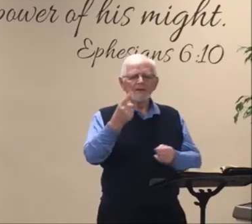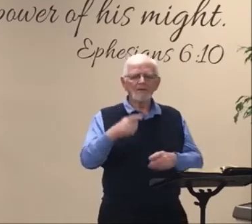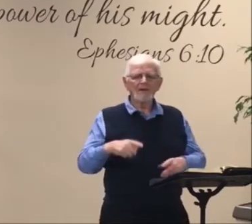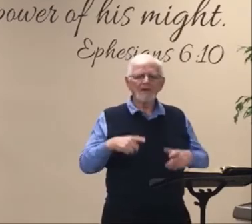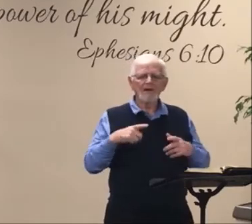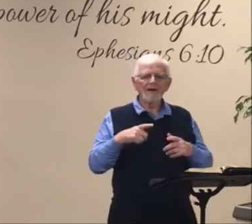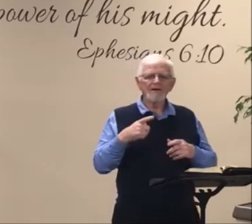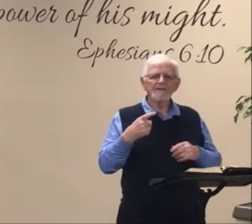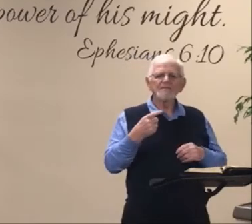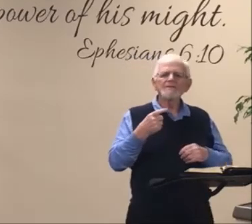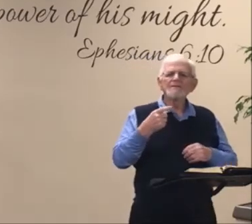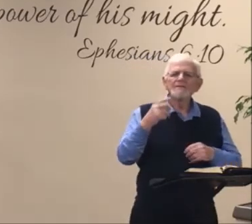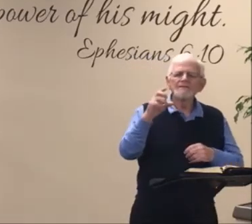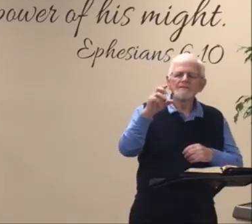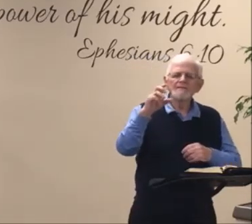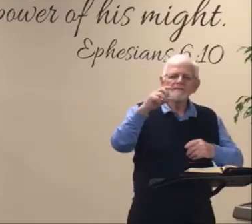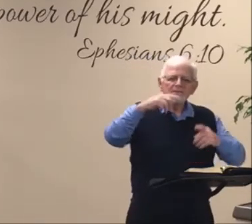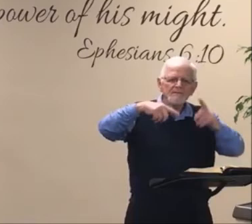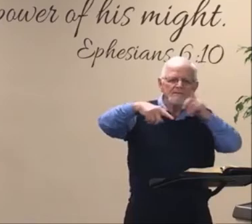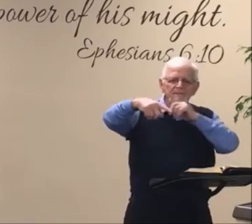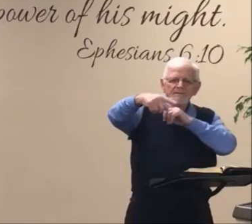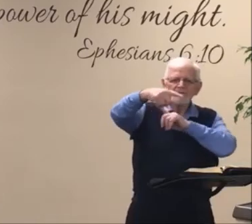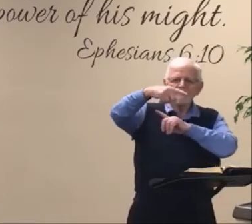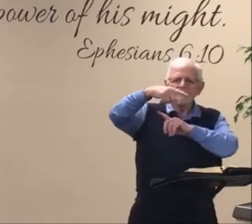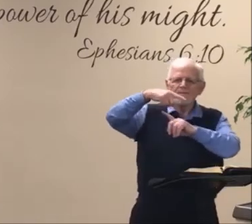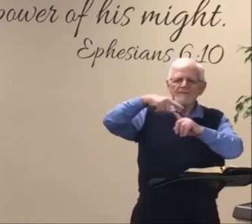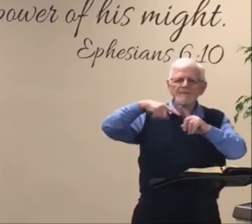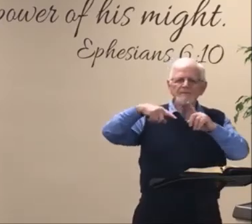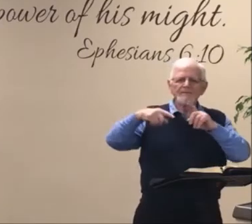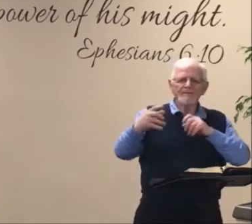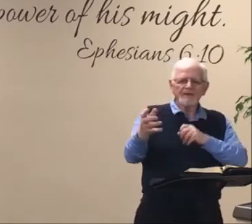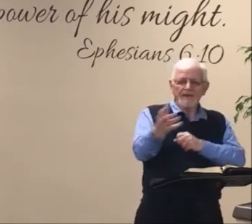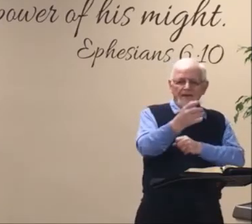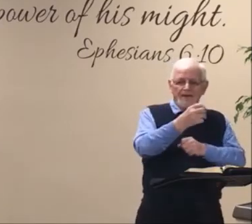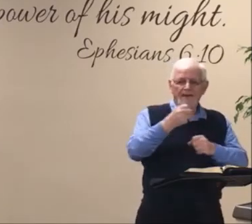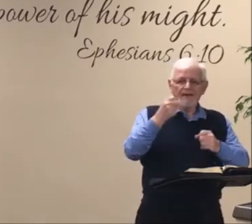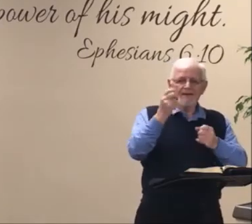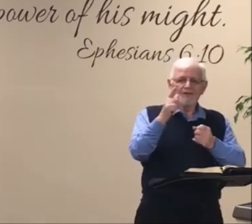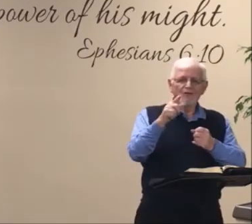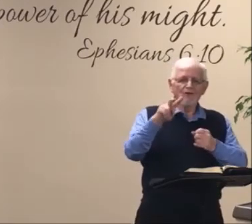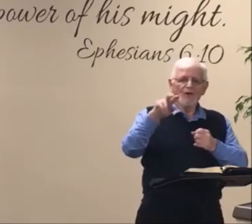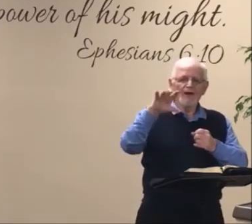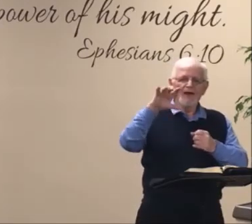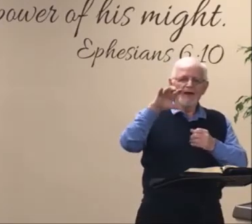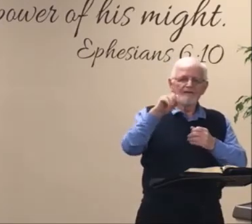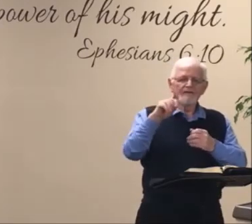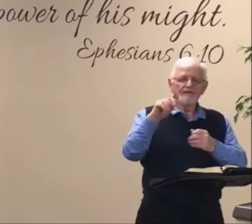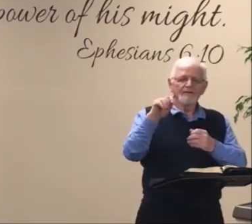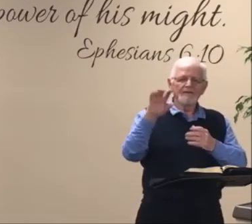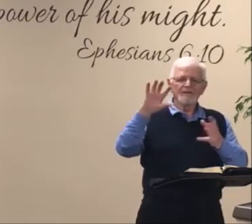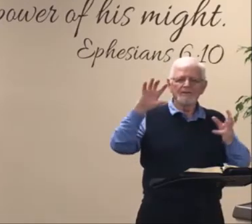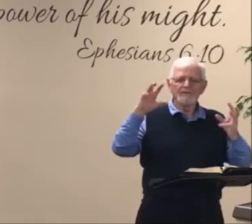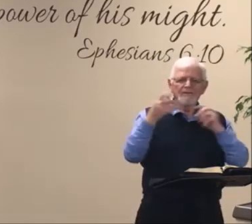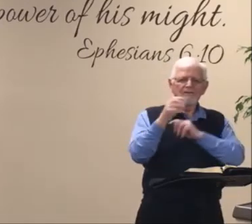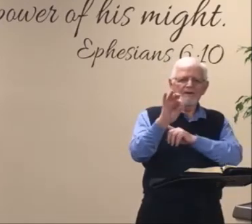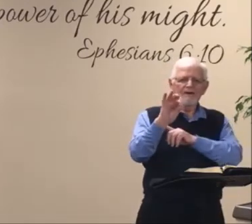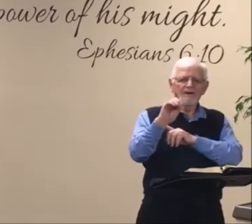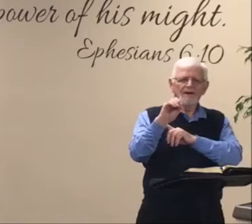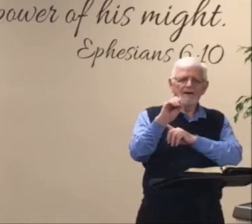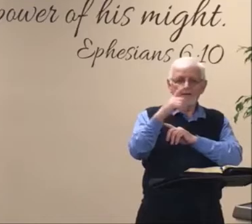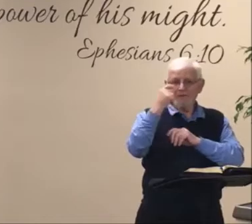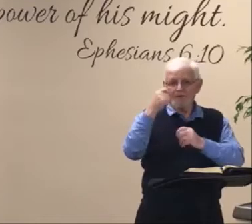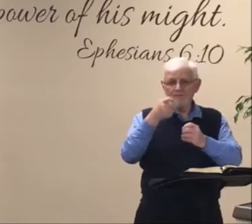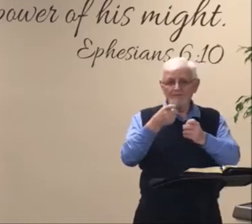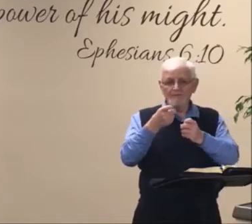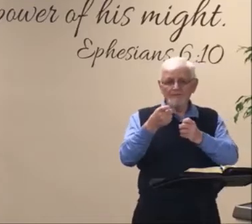see the cycle of the oil fields? Maybe you should skim that 250 and average it down to 90. And just set your